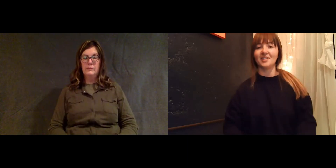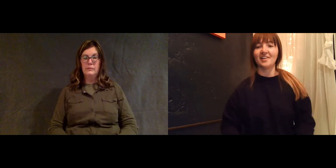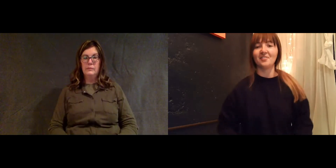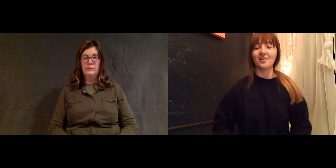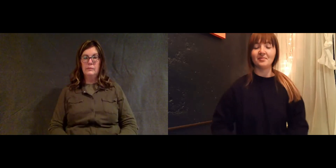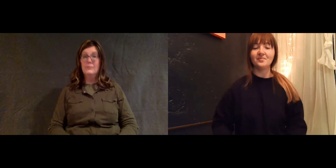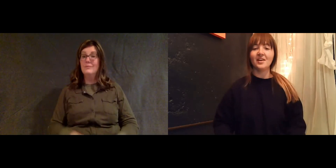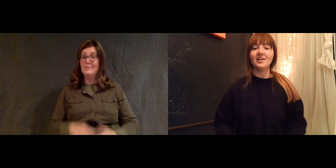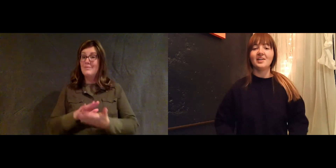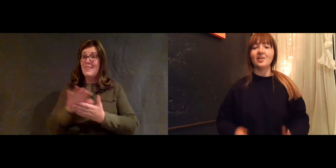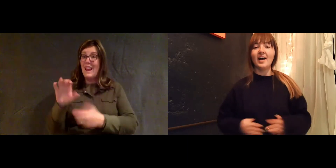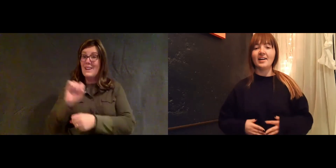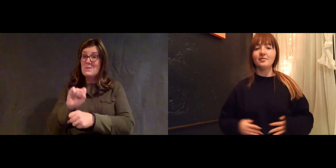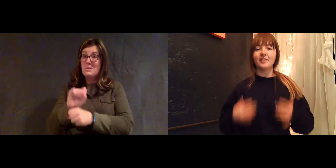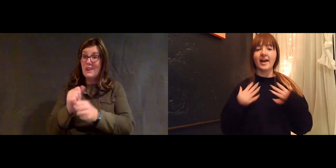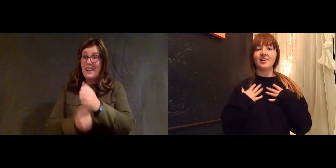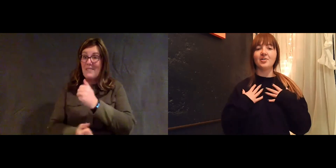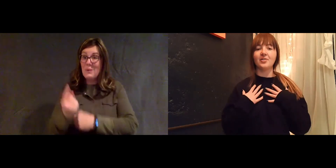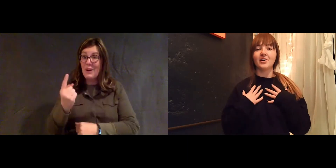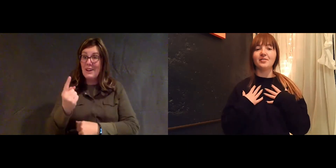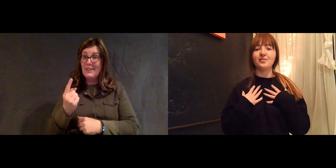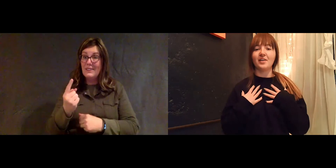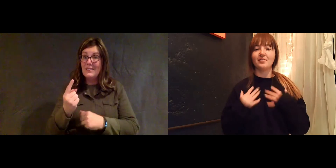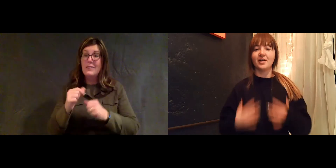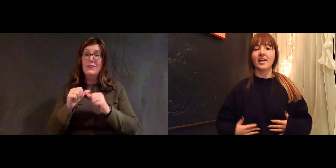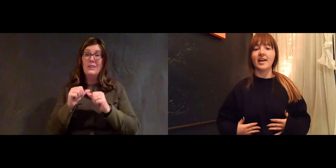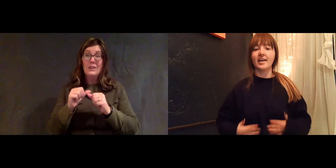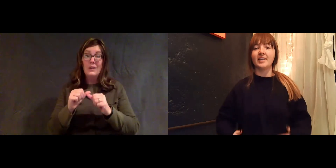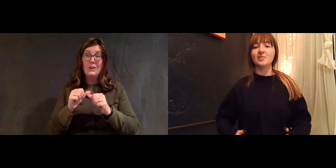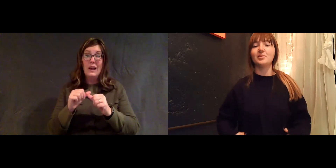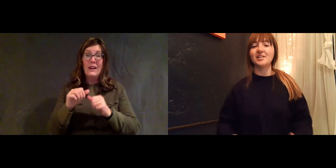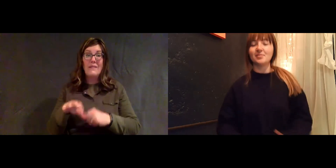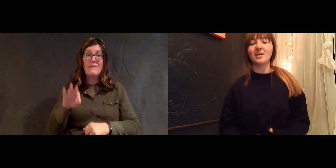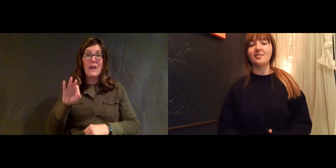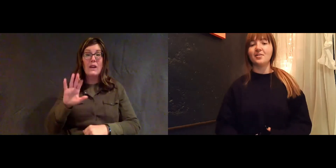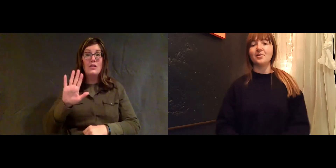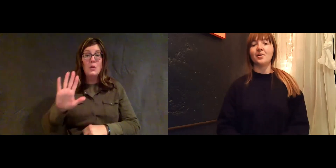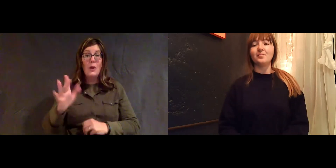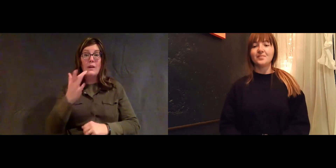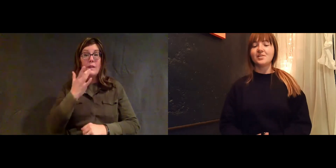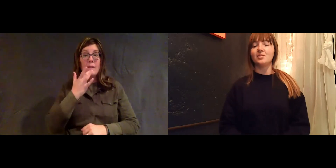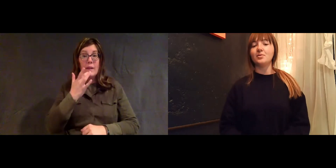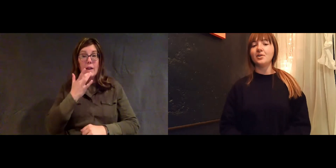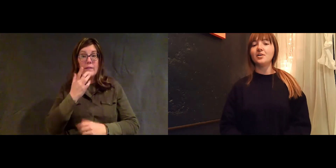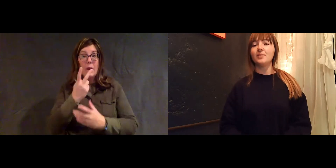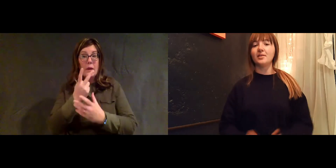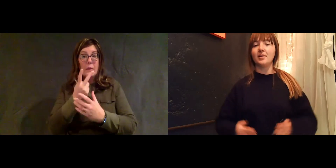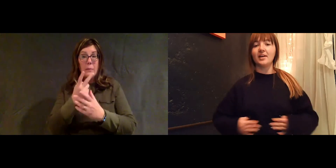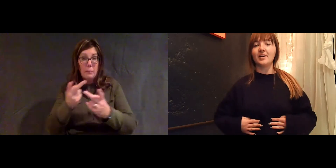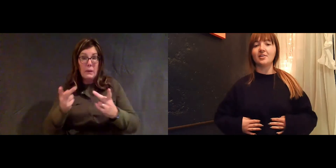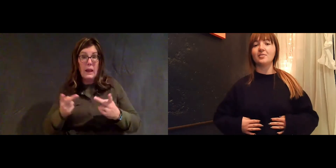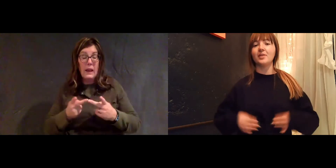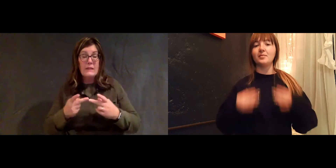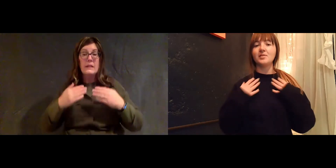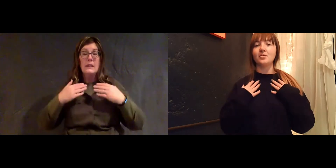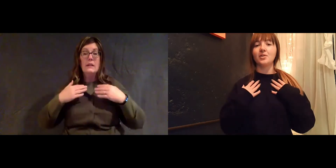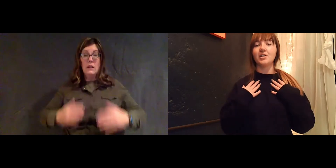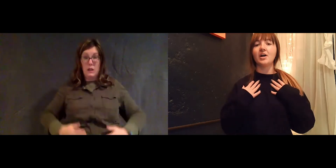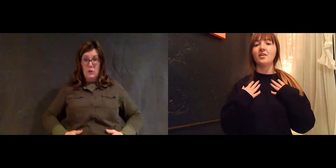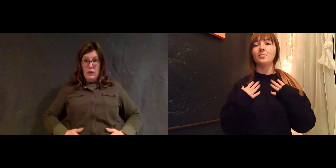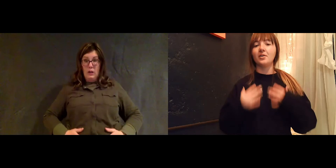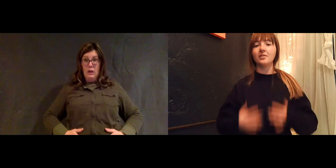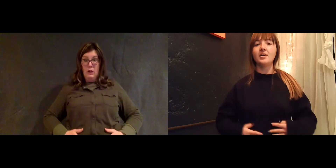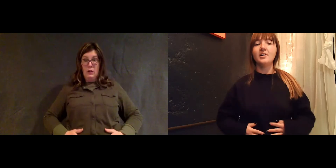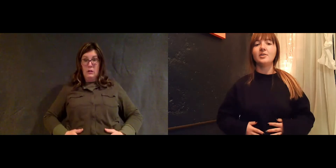Nice work, everyone. Go ahead and find your favorite hand placement of the 3. So below your belly button, your ribs, or